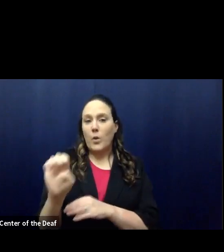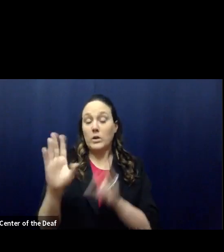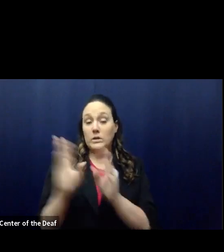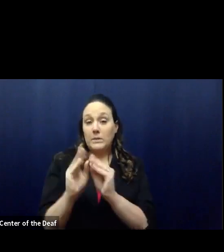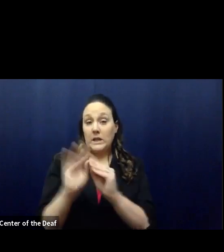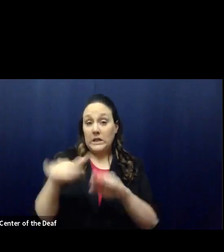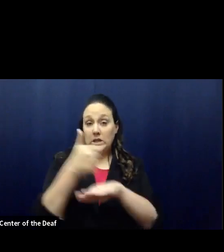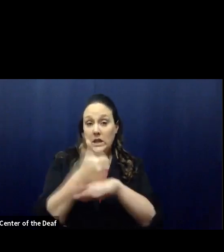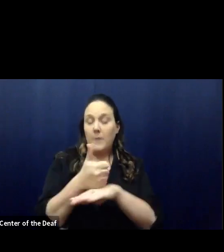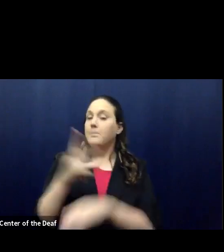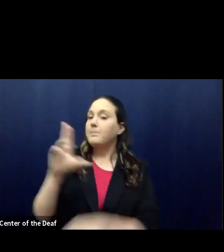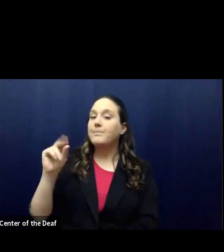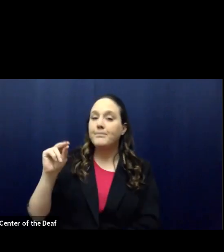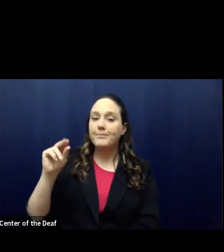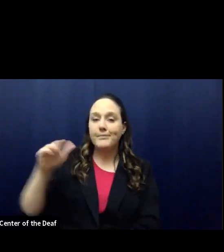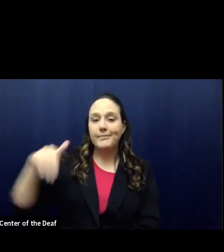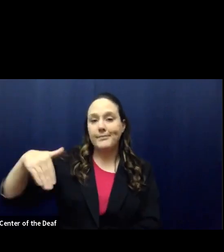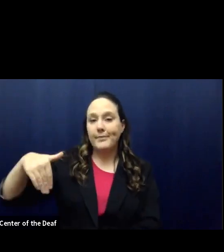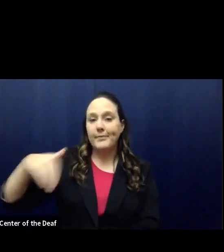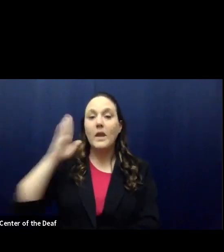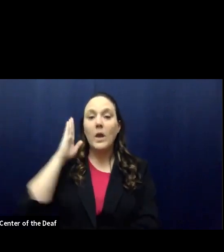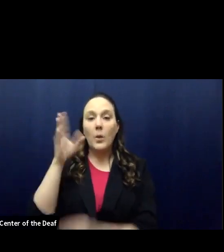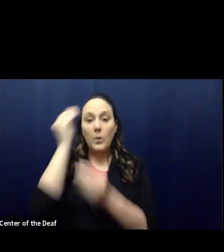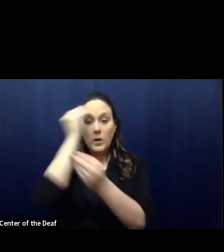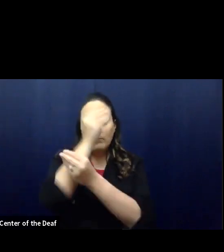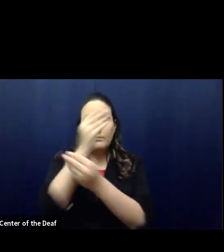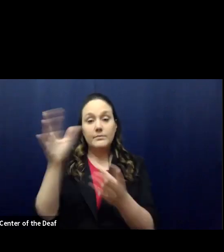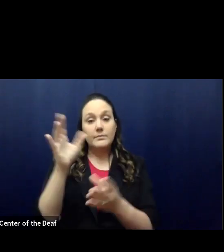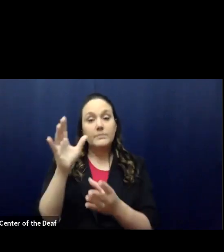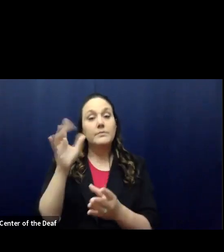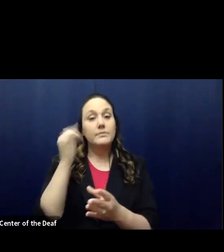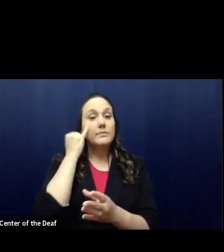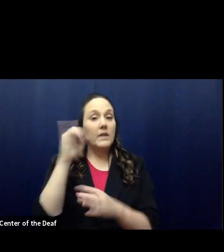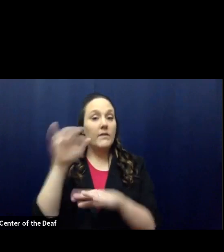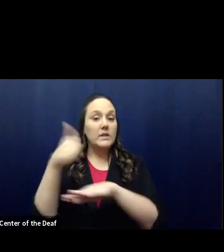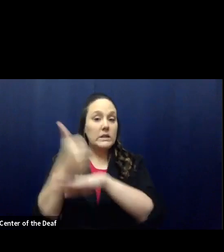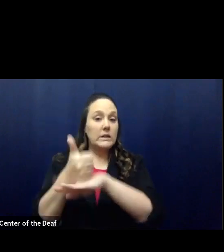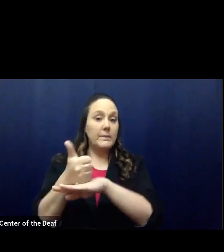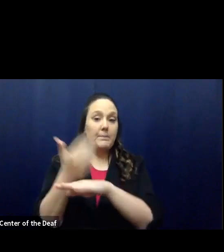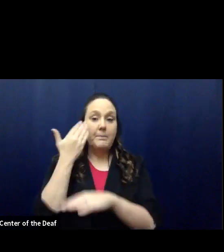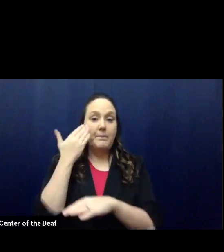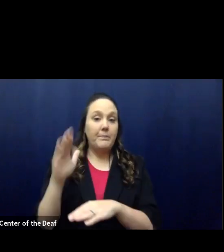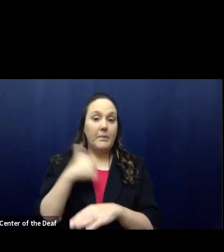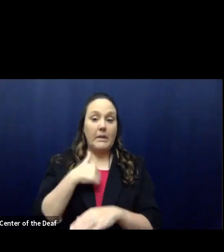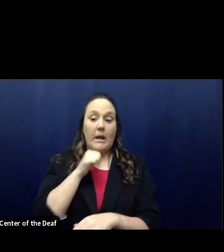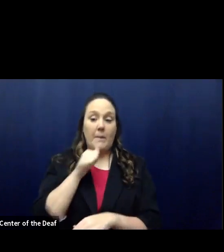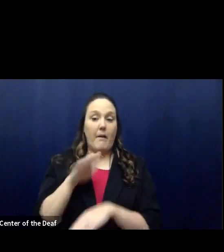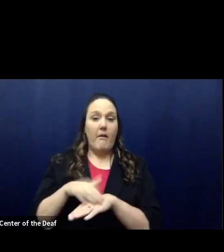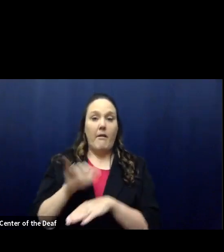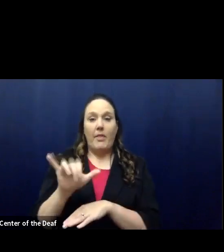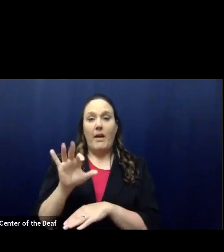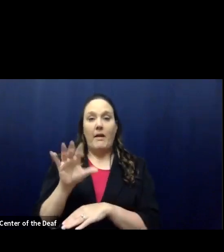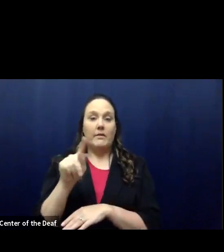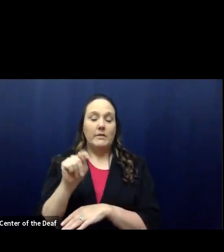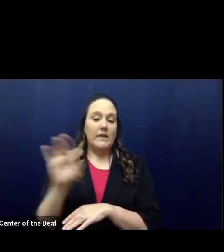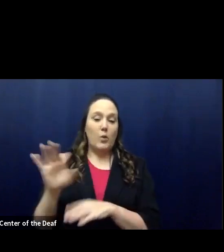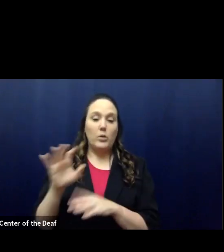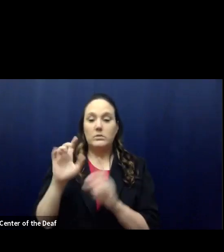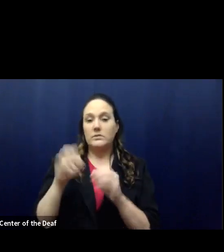set yet, and we will get that information out if it does. I don't know. I'm not on the task force to be able to give you more